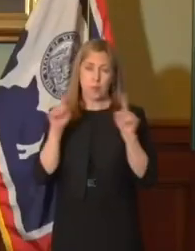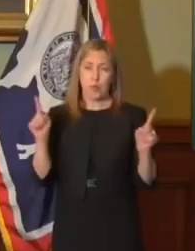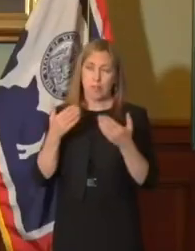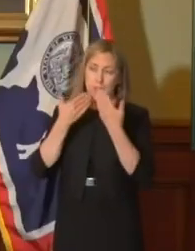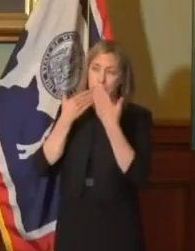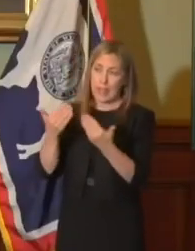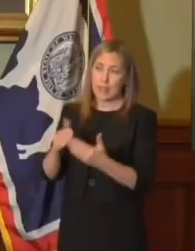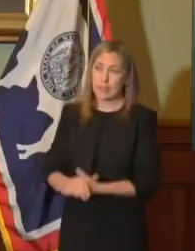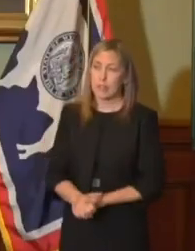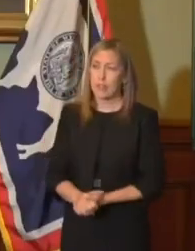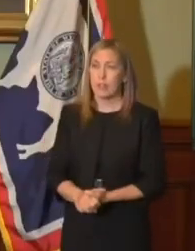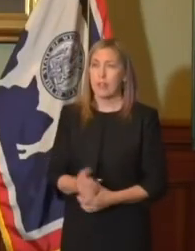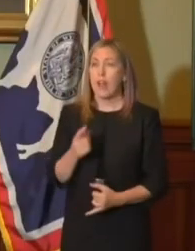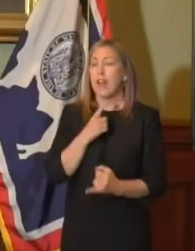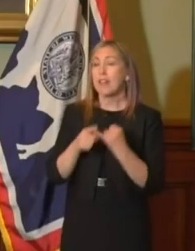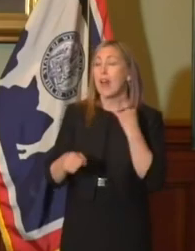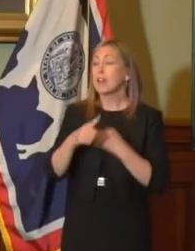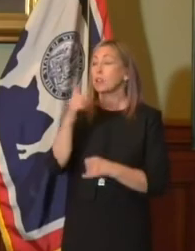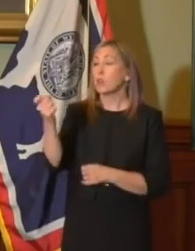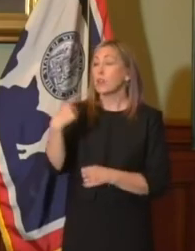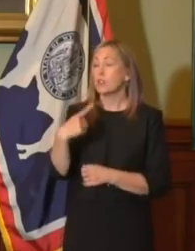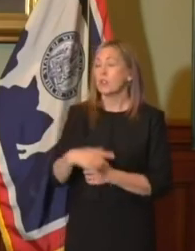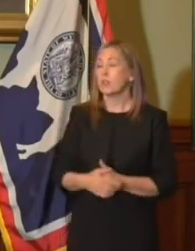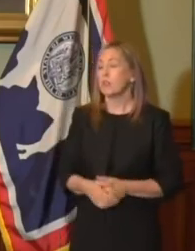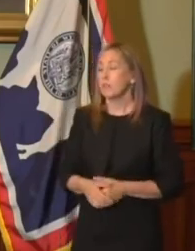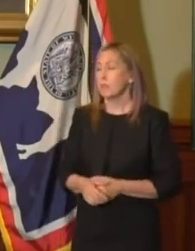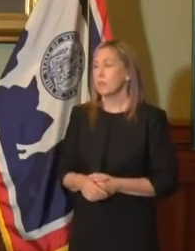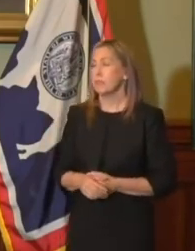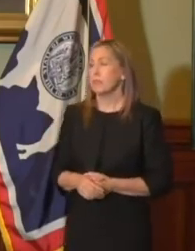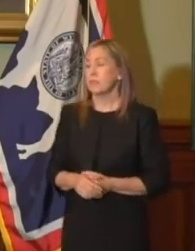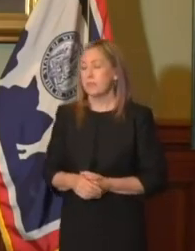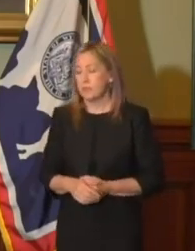Thanks for that. Last question. Thank you.